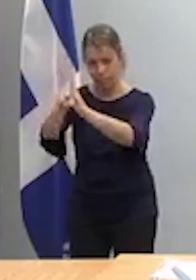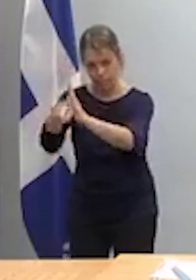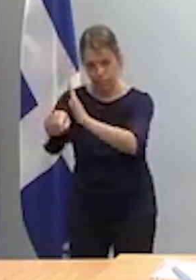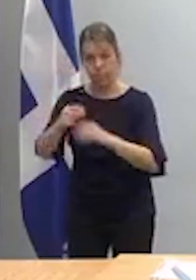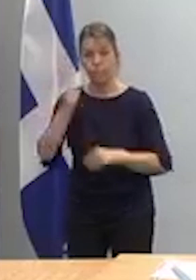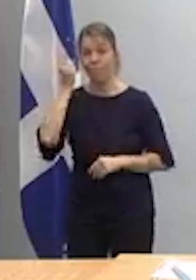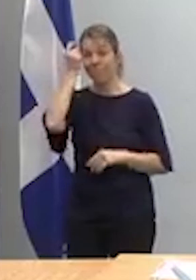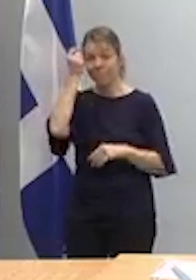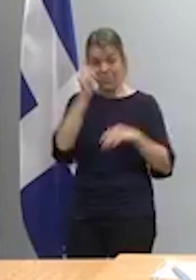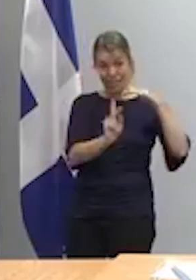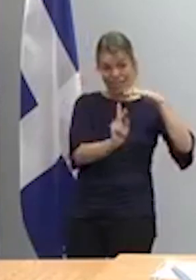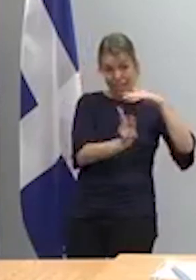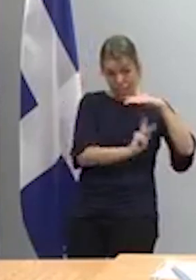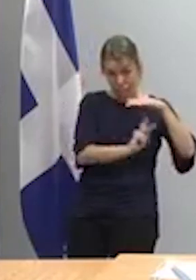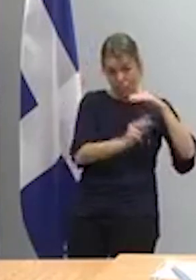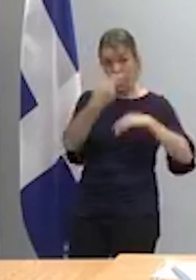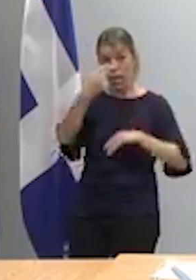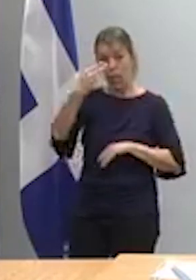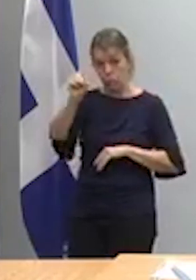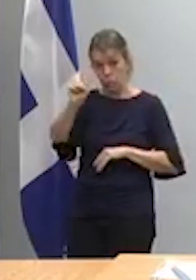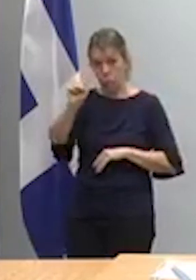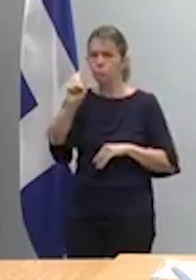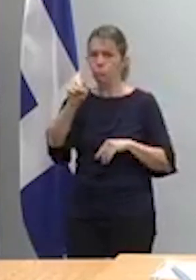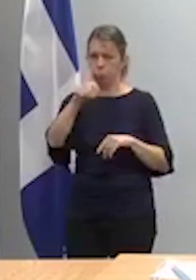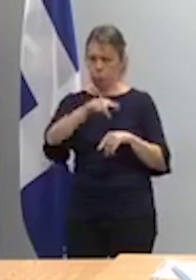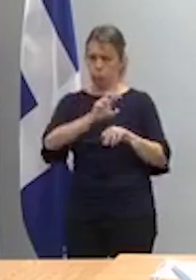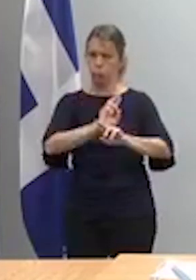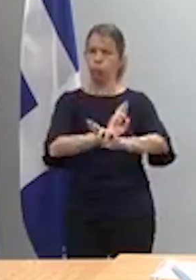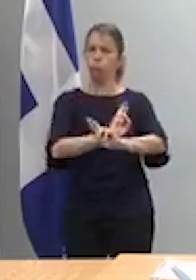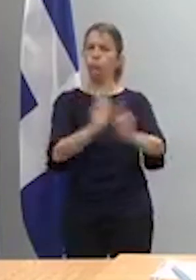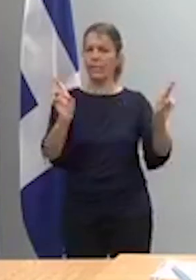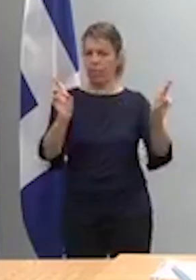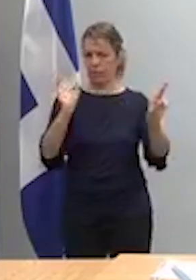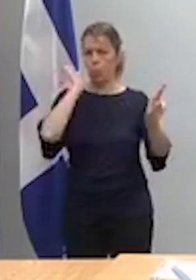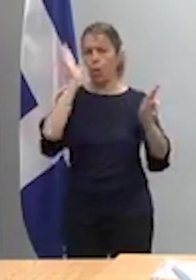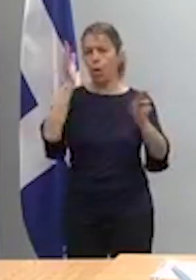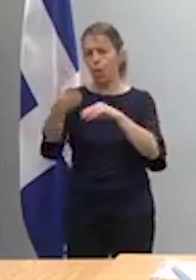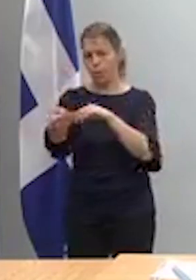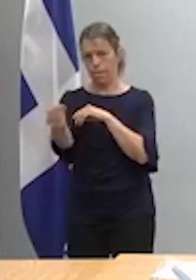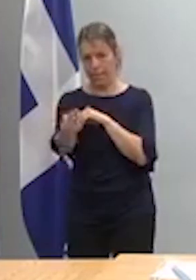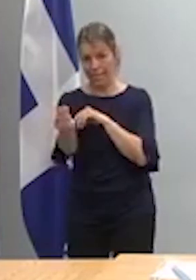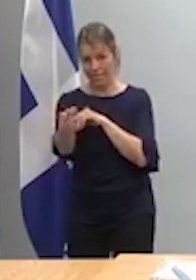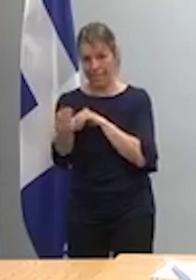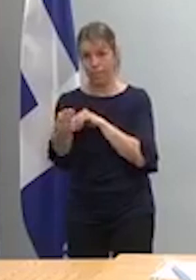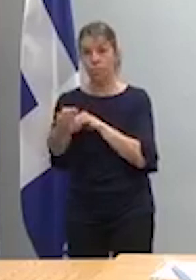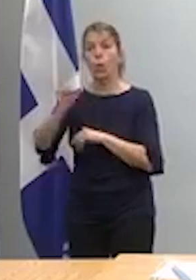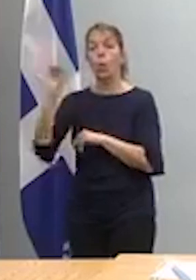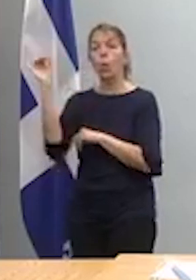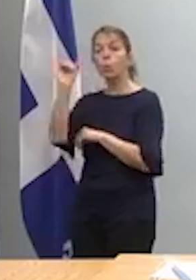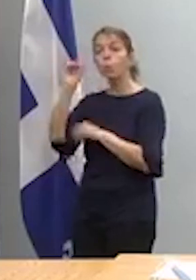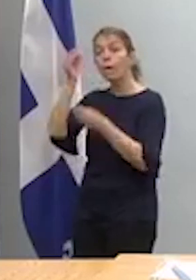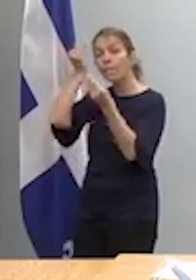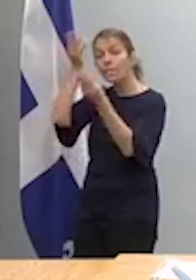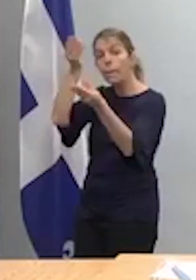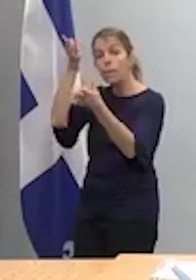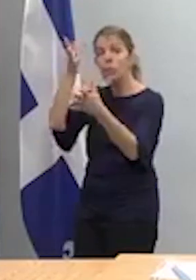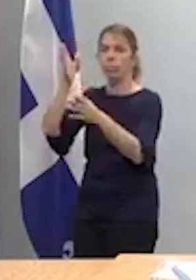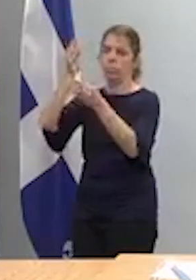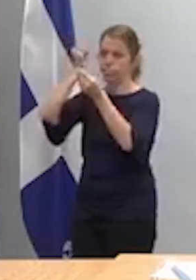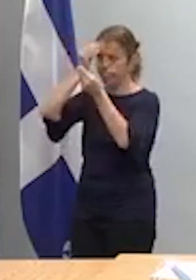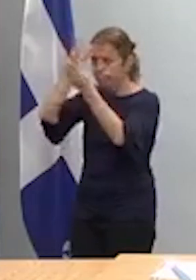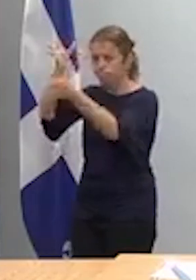secondary school, and we will have a specific campaigns for parents also that is going to be launched in a couple